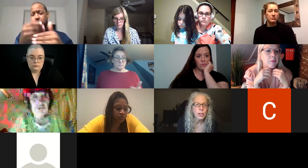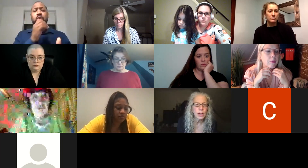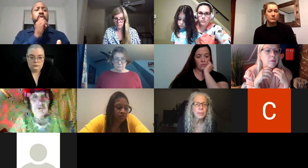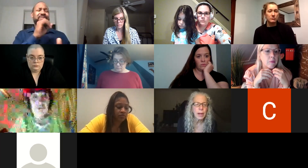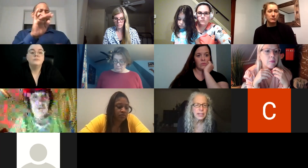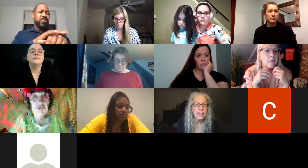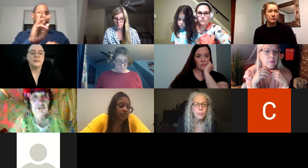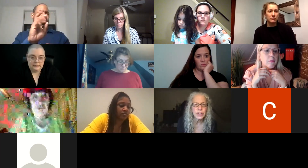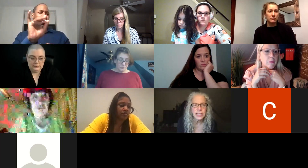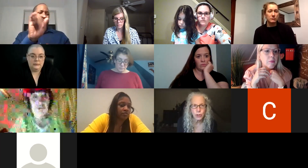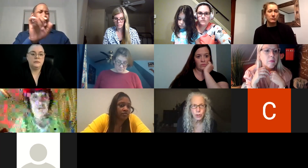the policies and procedures,